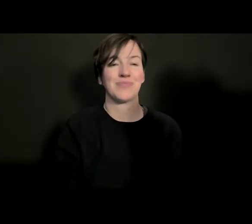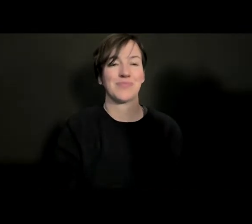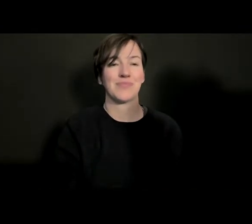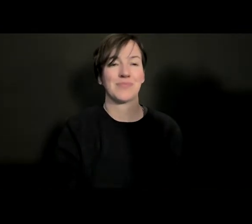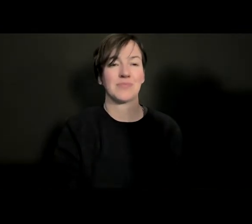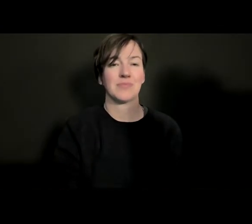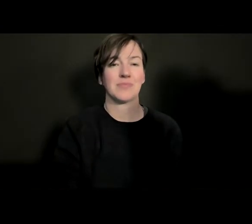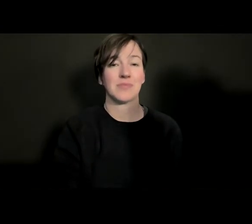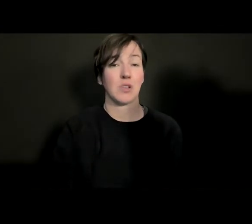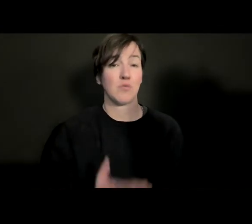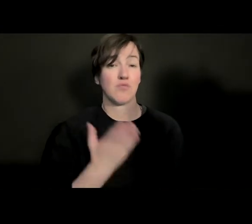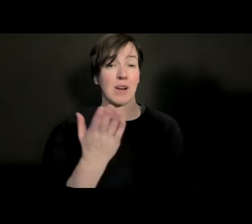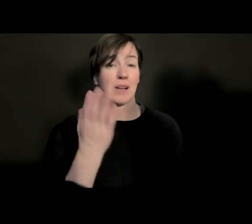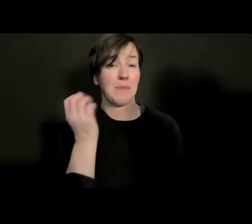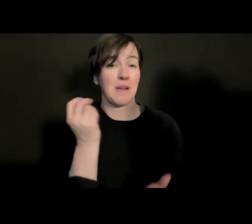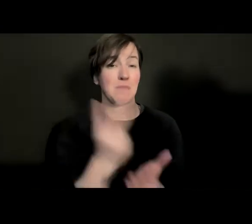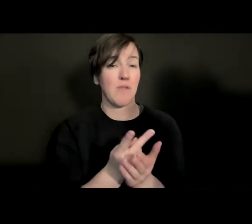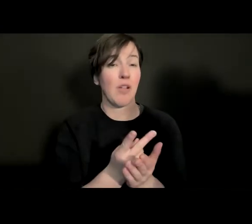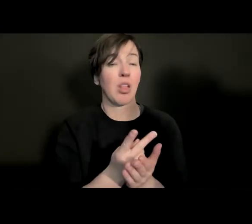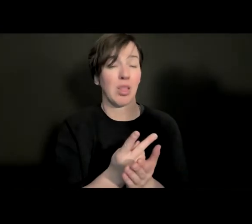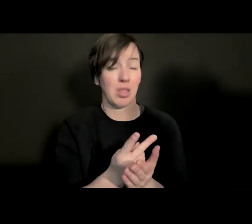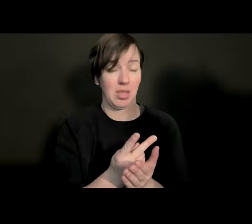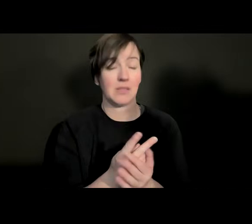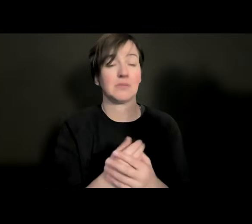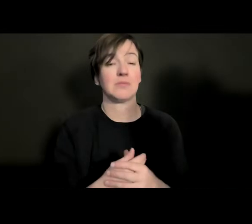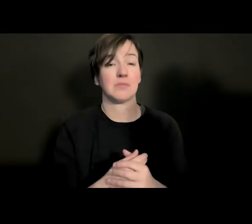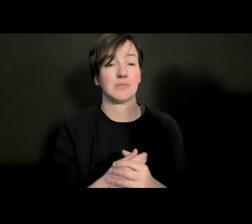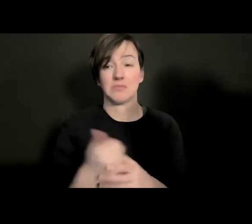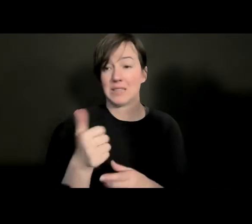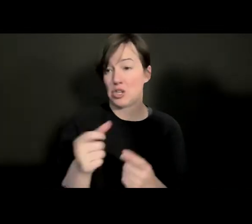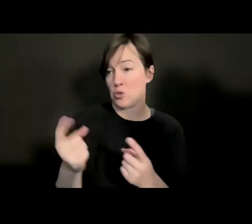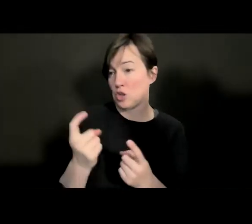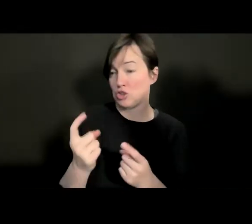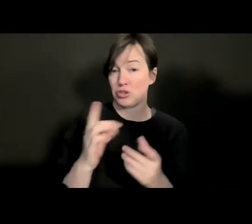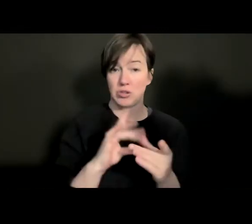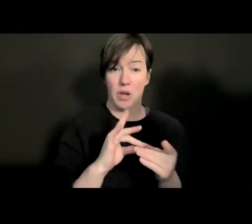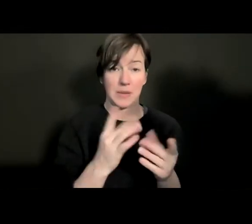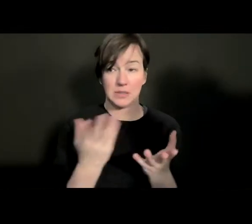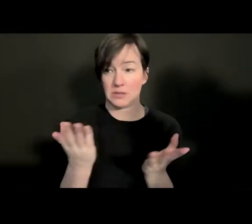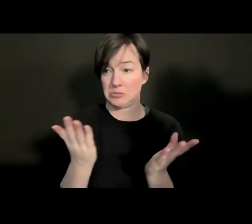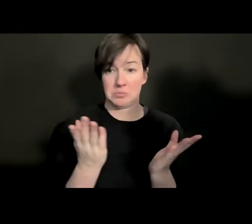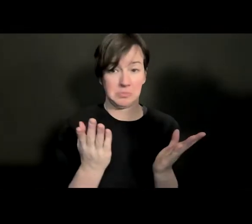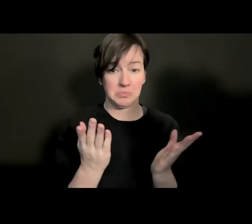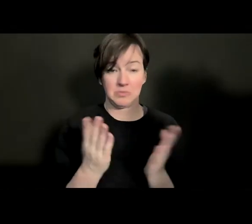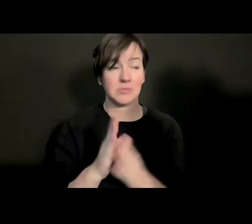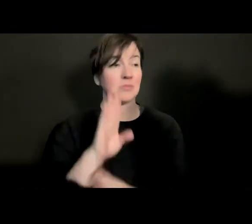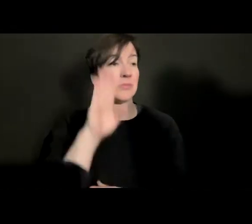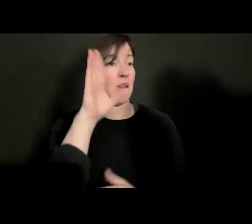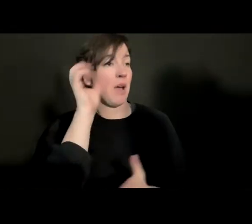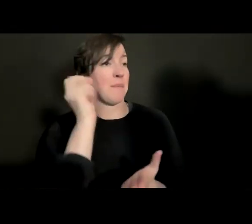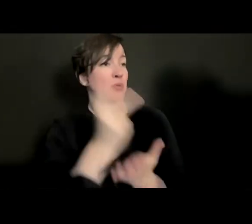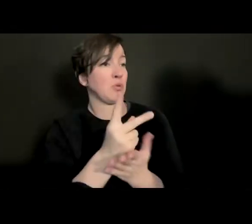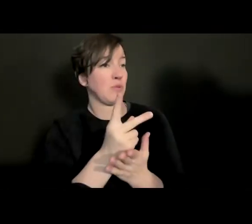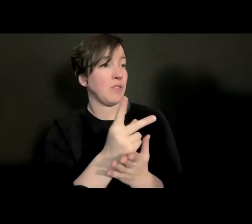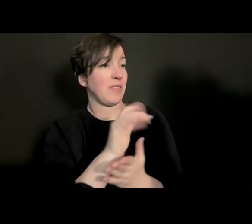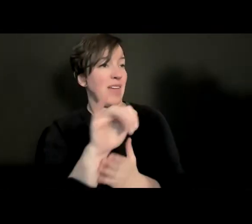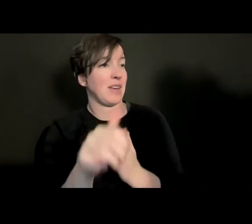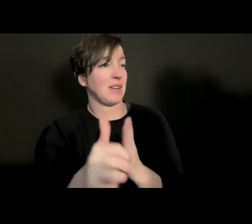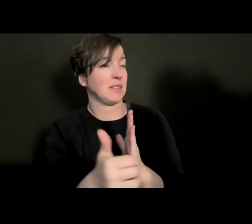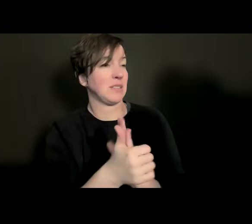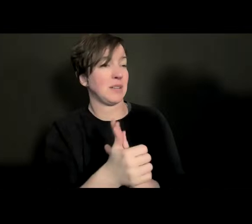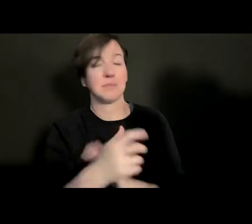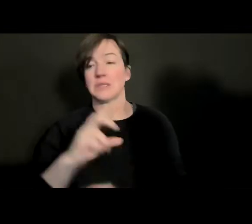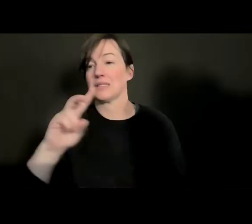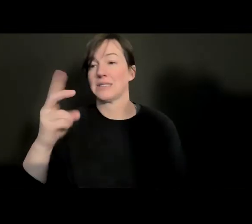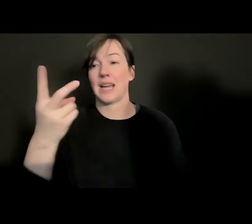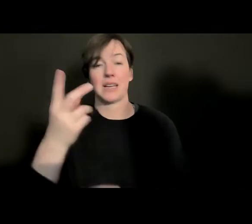Recommend approval of the actions. Any questions or comments? I make a motion to approve the addendum. I'll second. Okay,